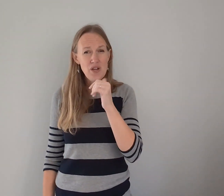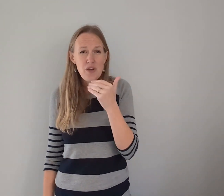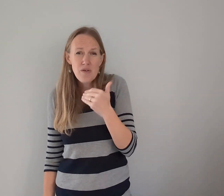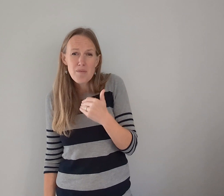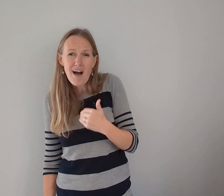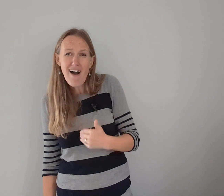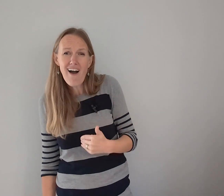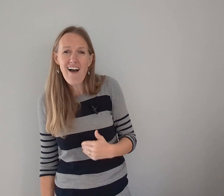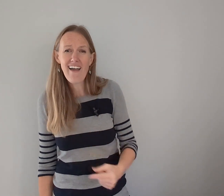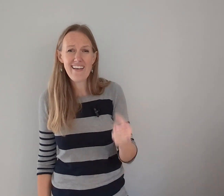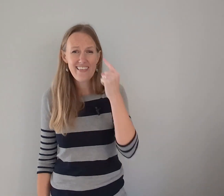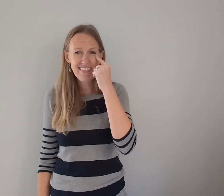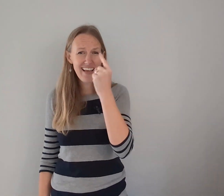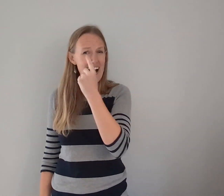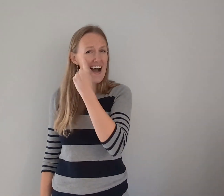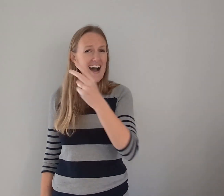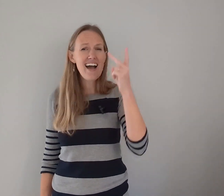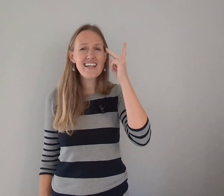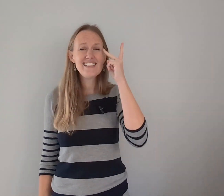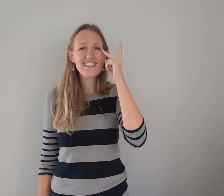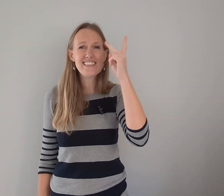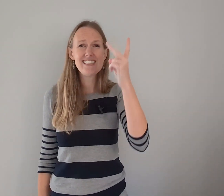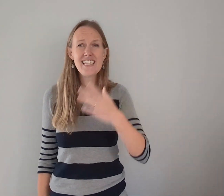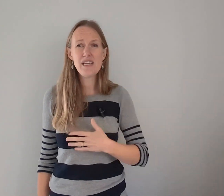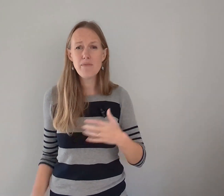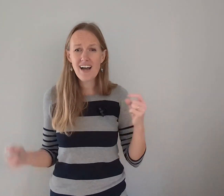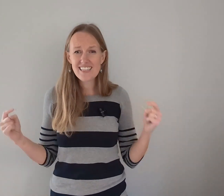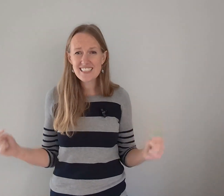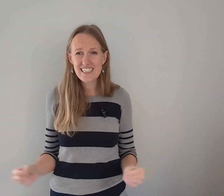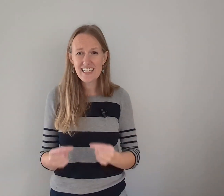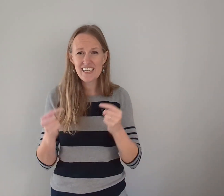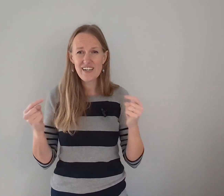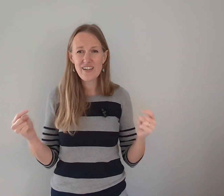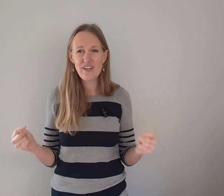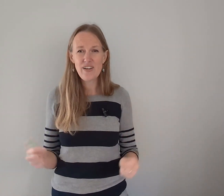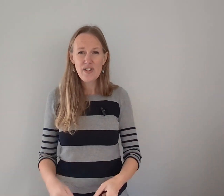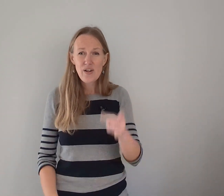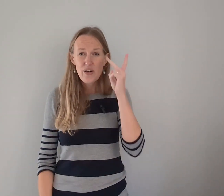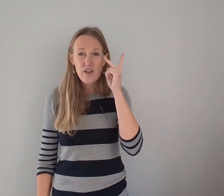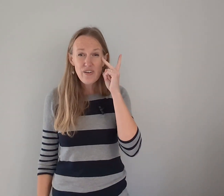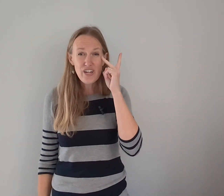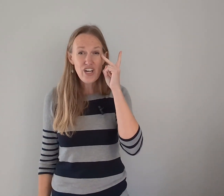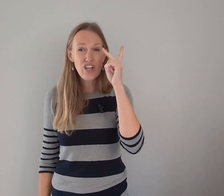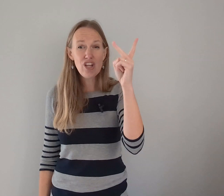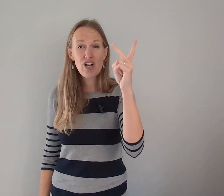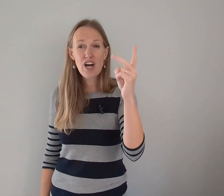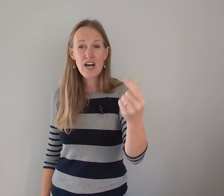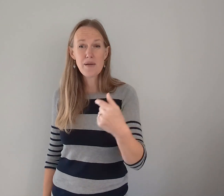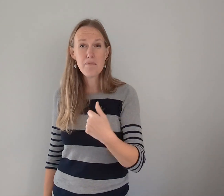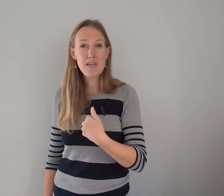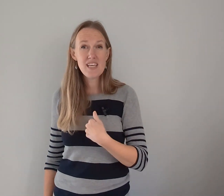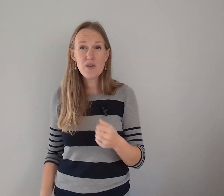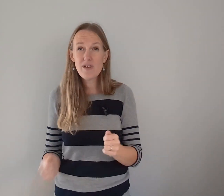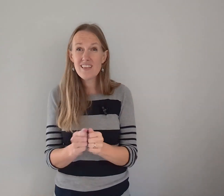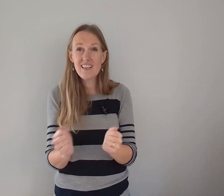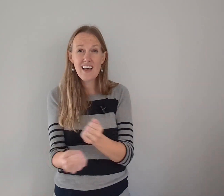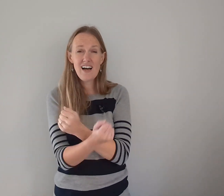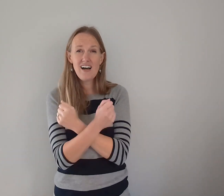Who am I that the eyes that see my sin would look on me with